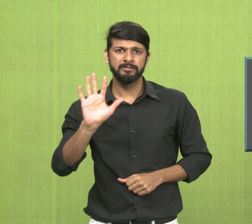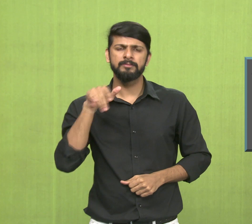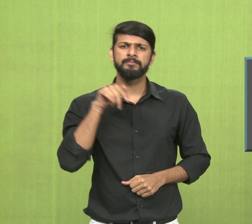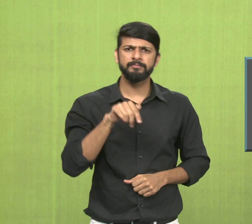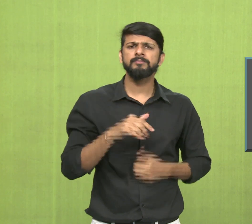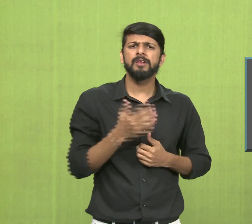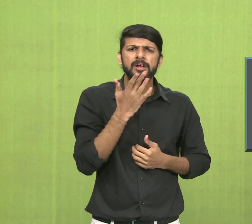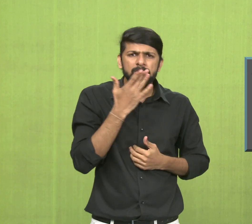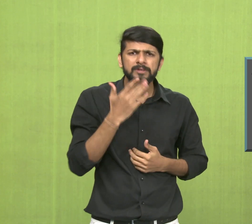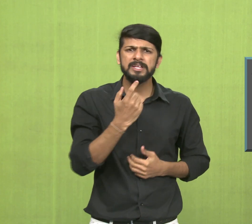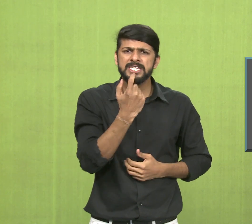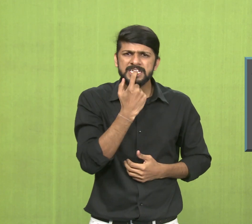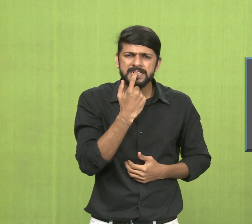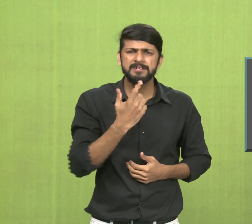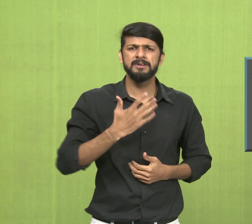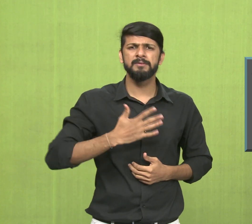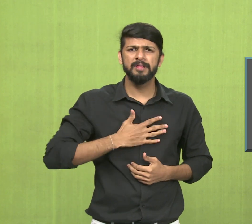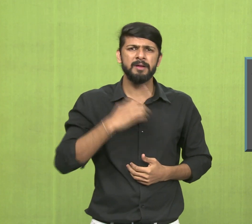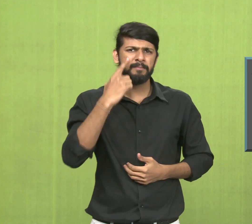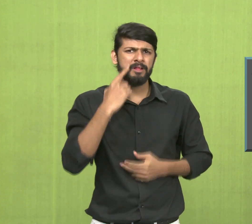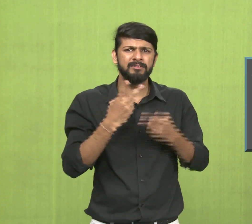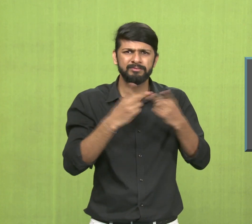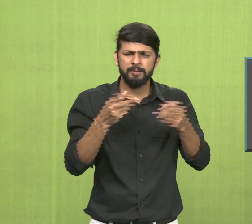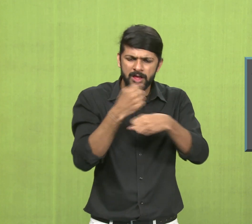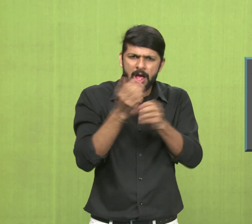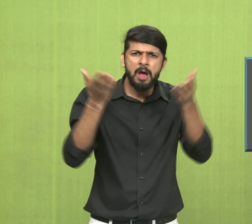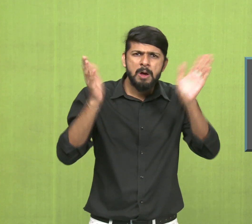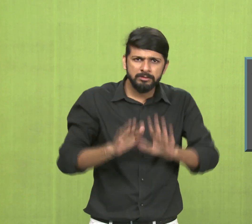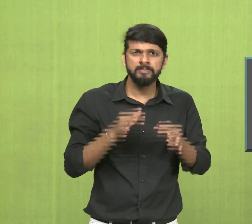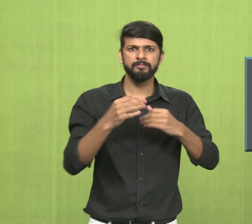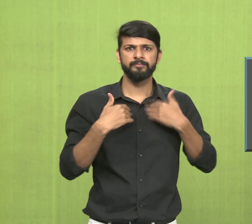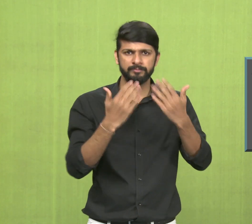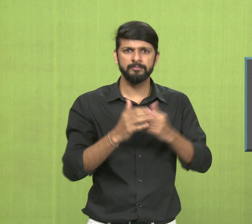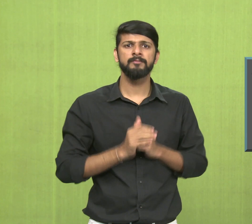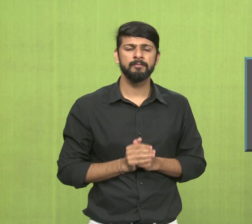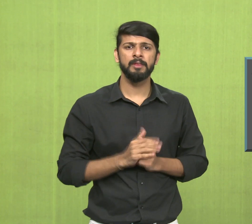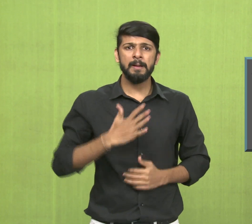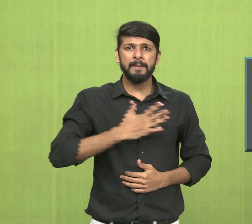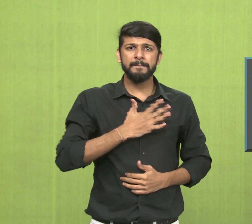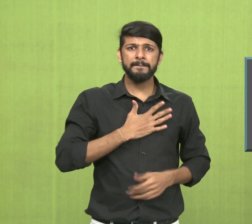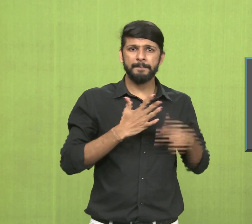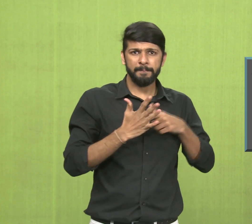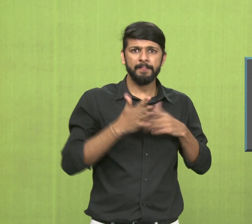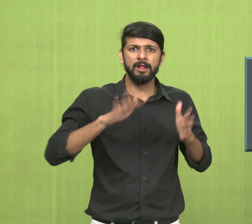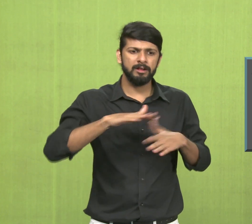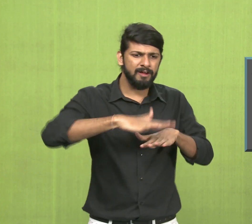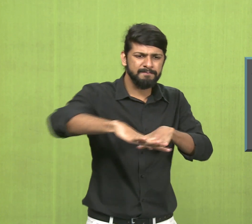The colors were obtained from various sources. So, the green was obtained